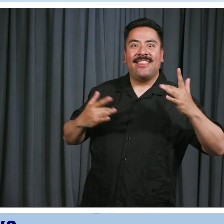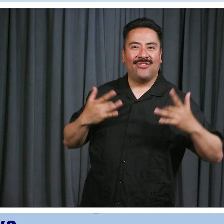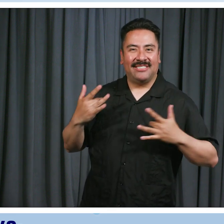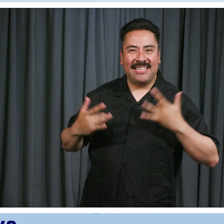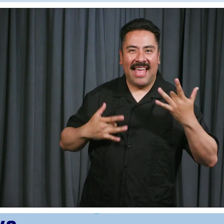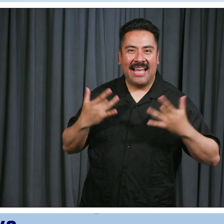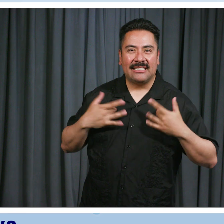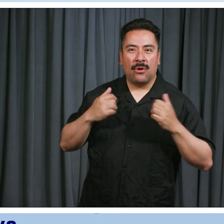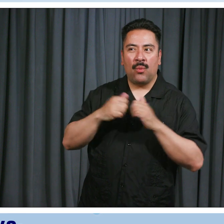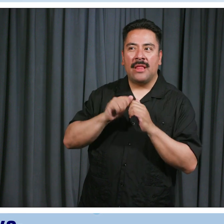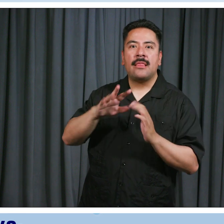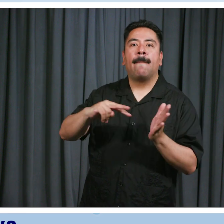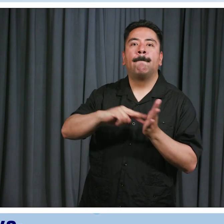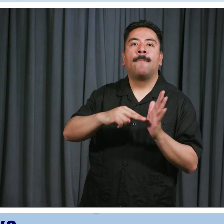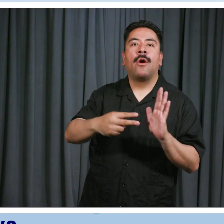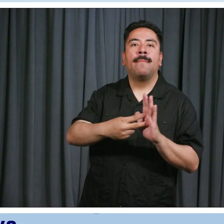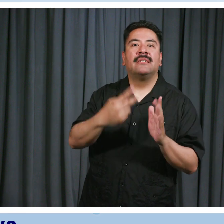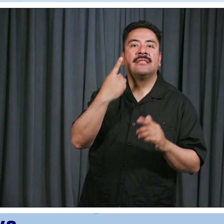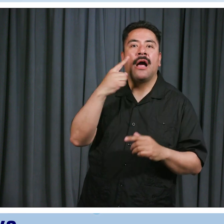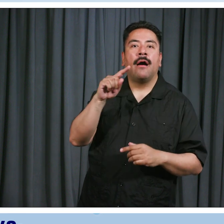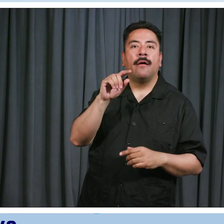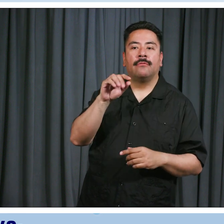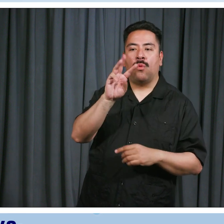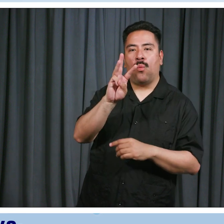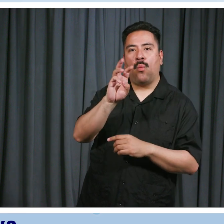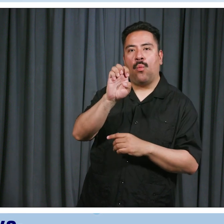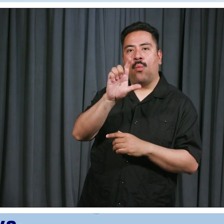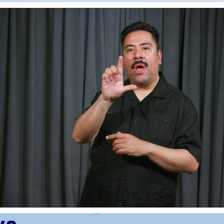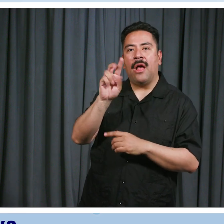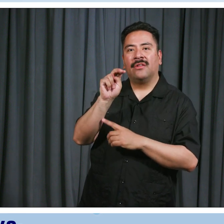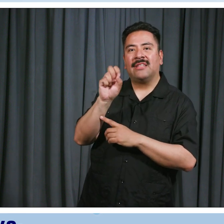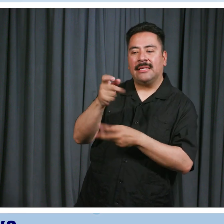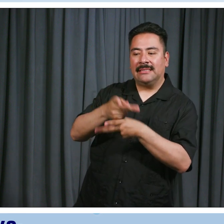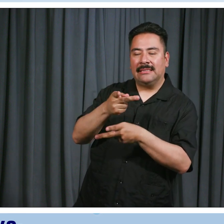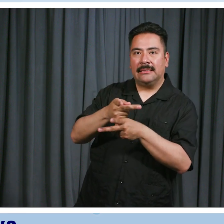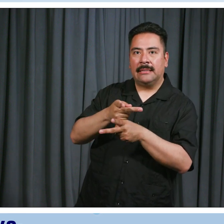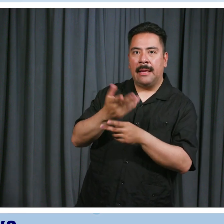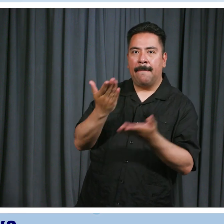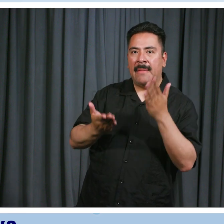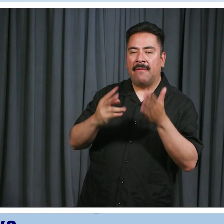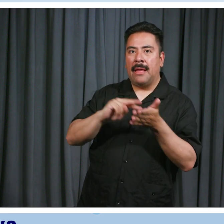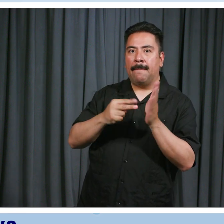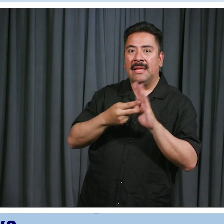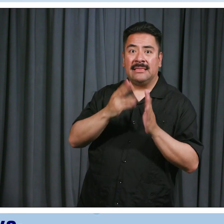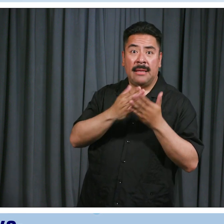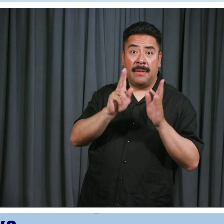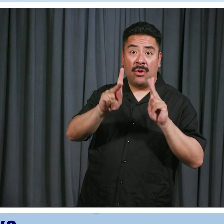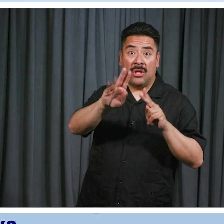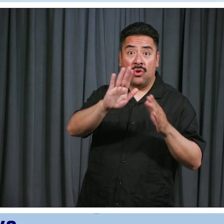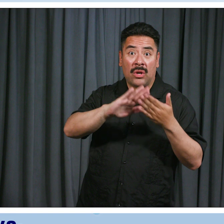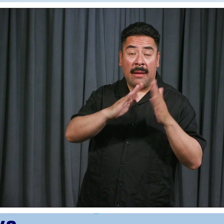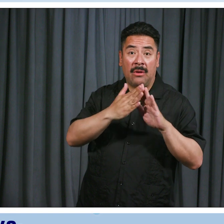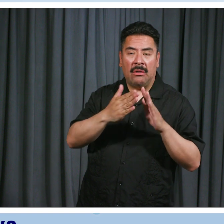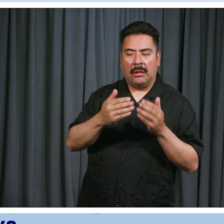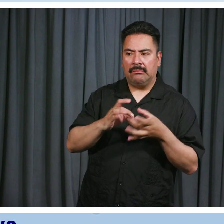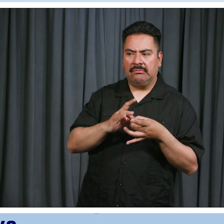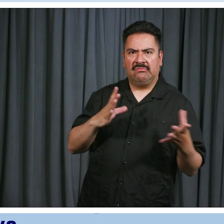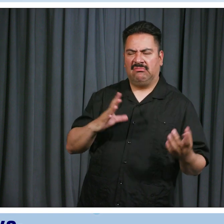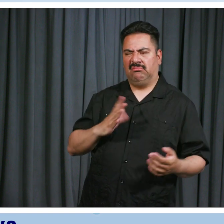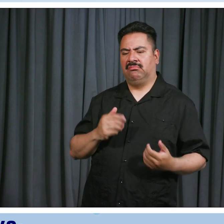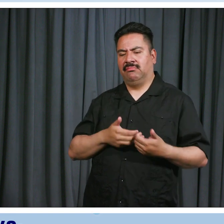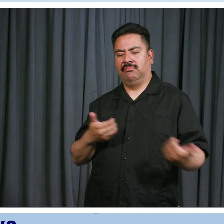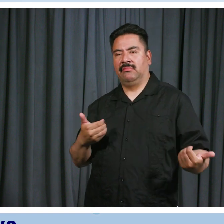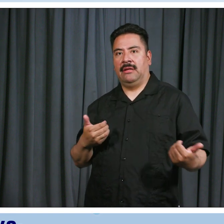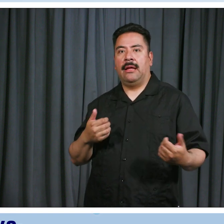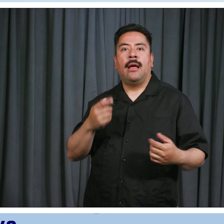enthusiastic by the purpose of wellness. And that may alienate some people in your community, right?